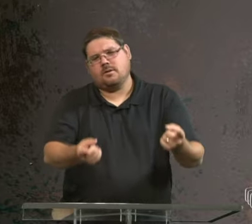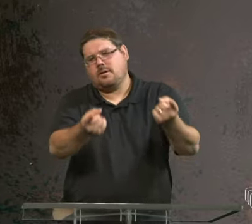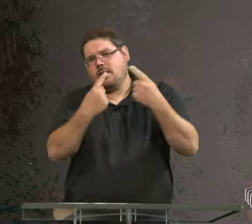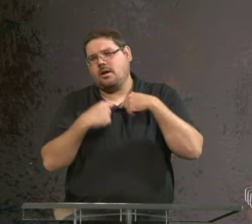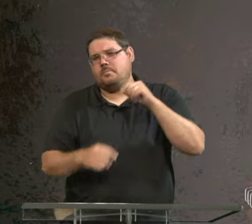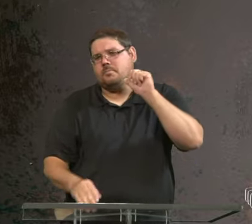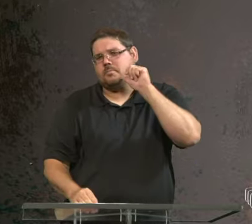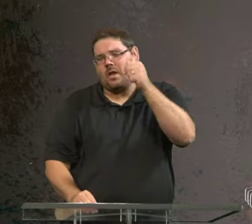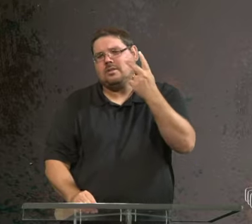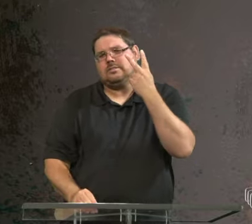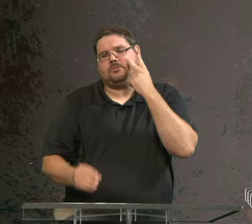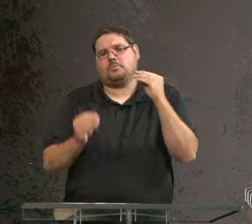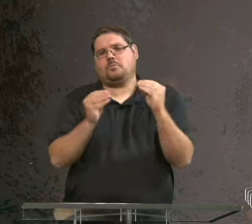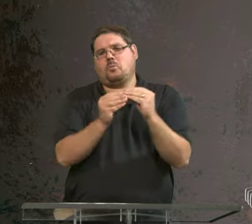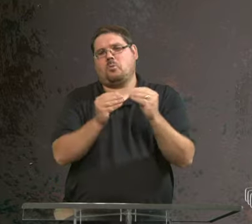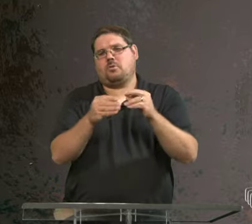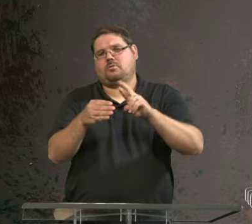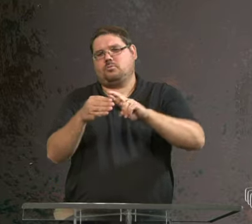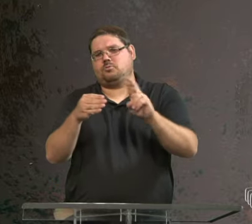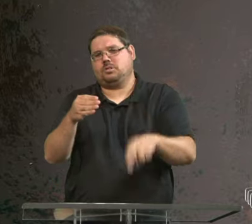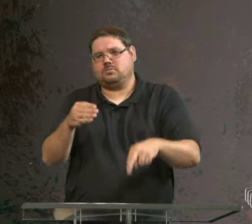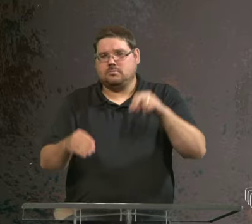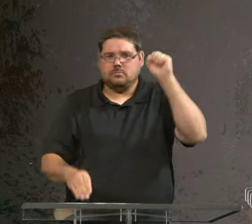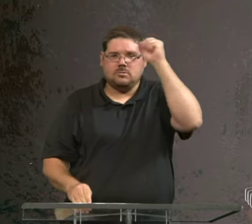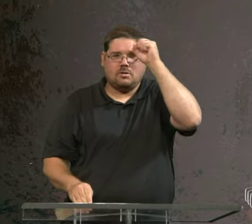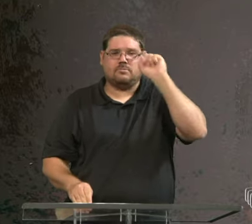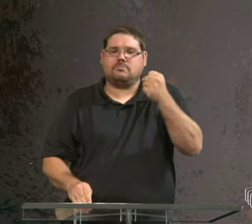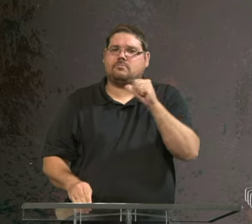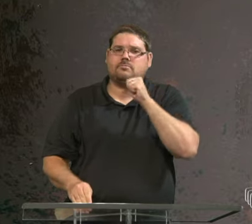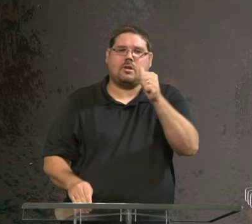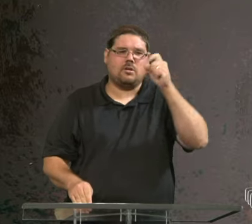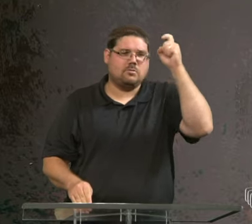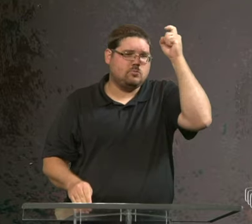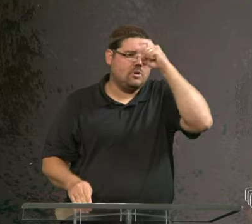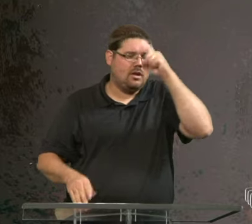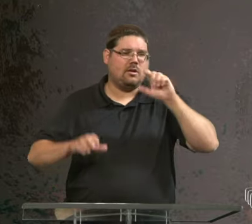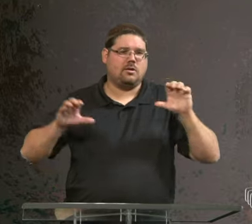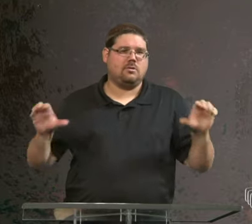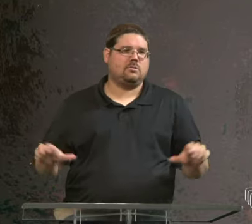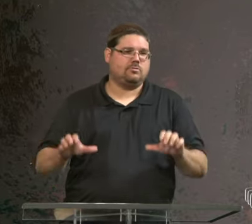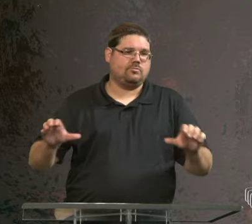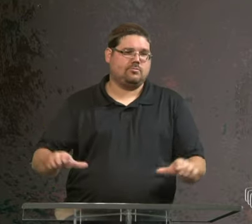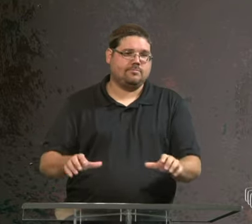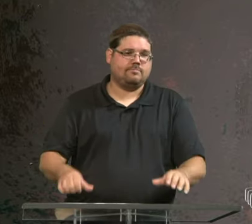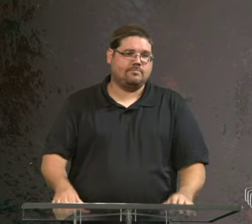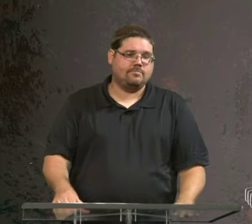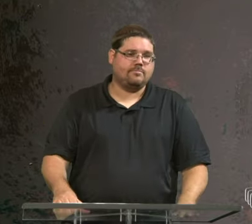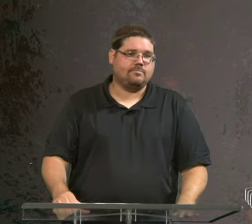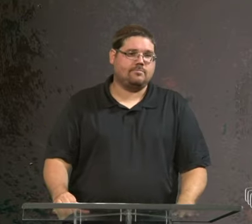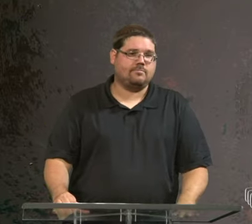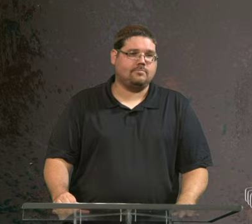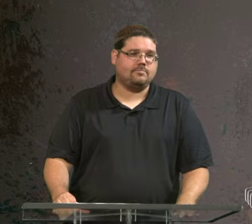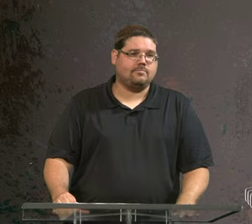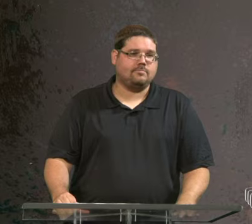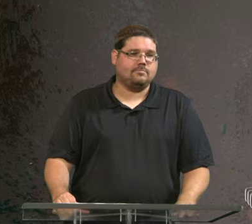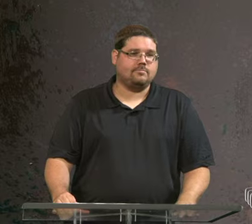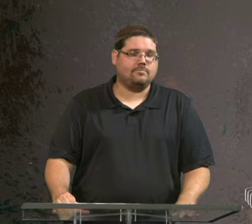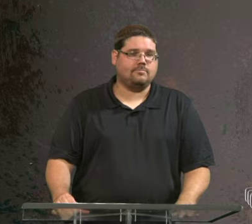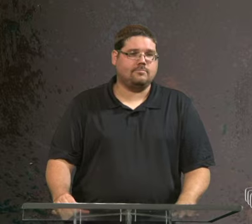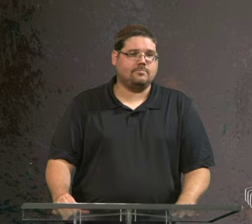life. Well, come back tomorrow, and we'll see more about the results from Solomon's unwise decision.